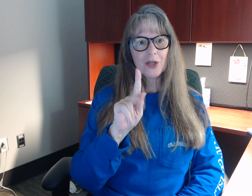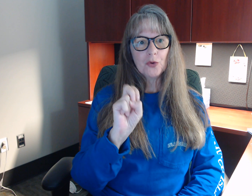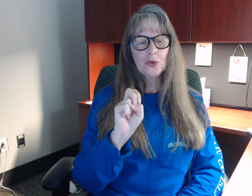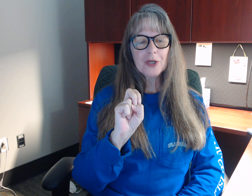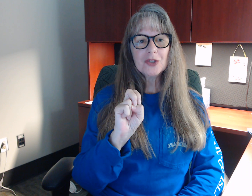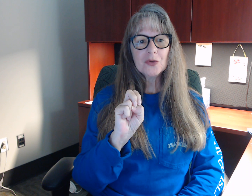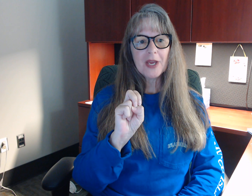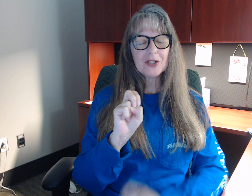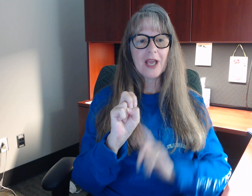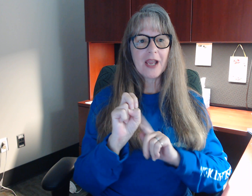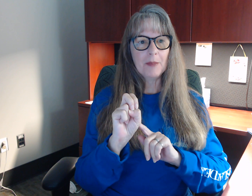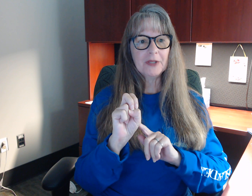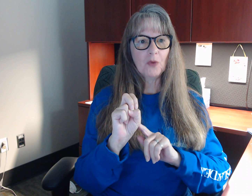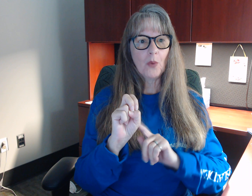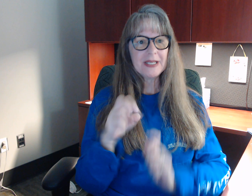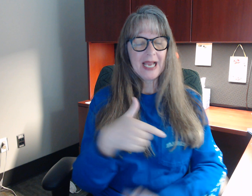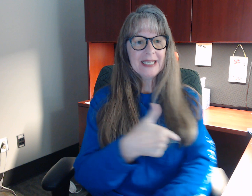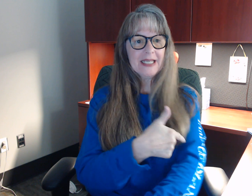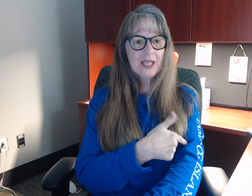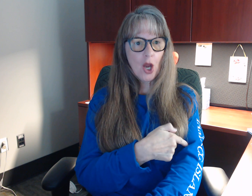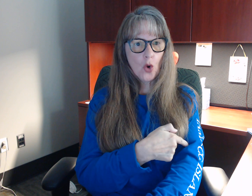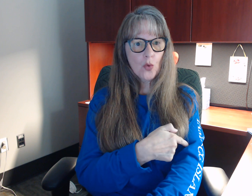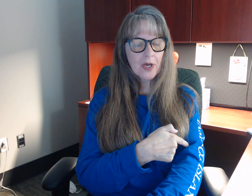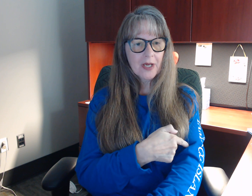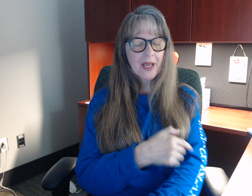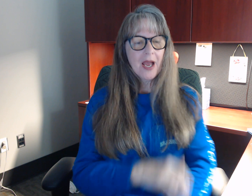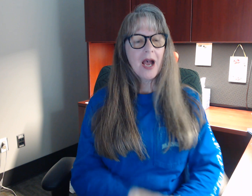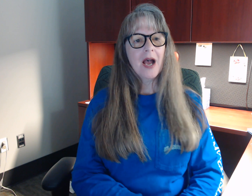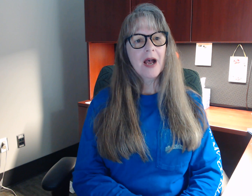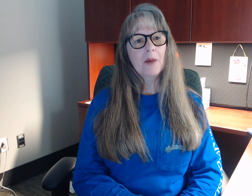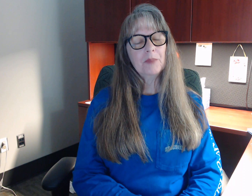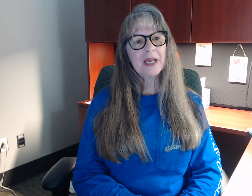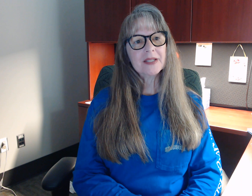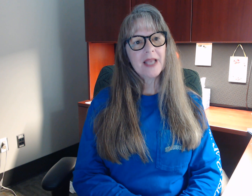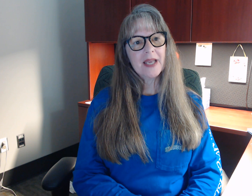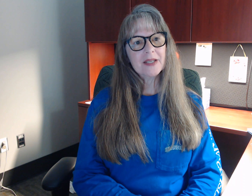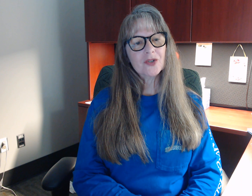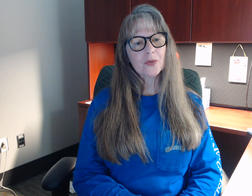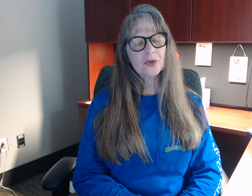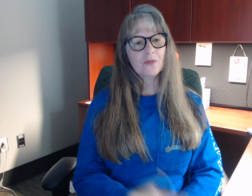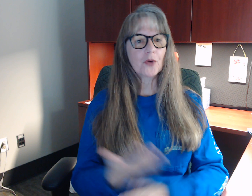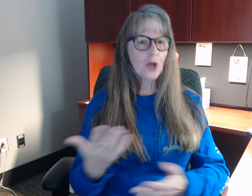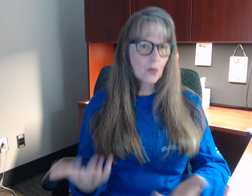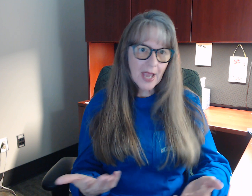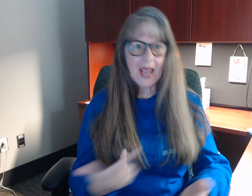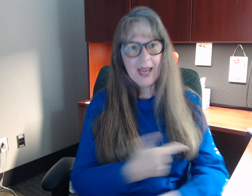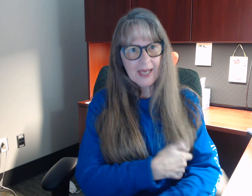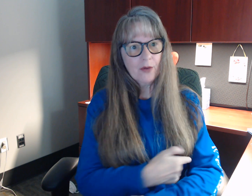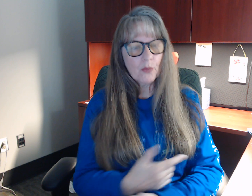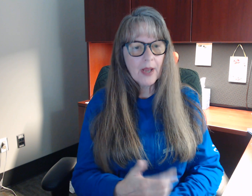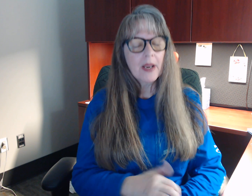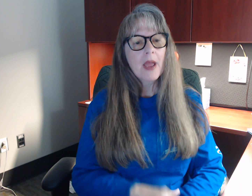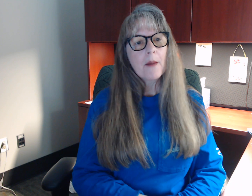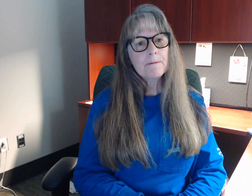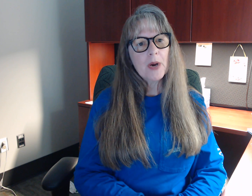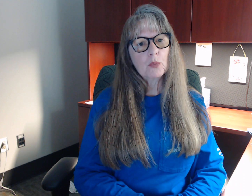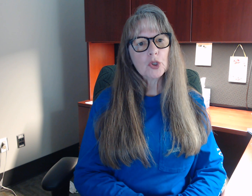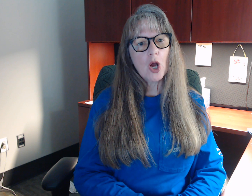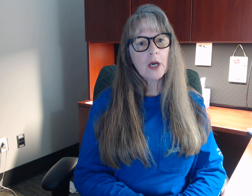could do that a couple of different ways. I did Coke because that is the original for cocaine, right? But we're talking